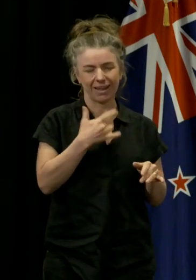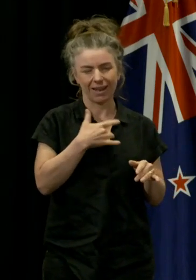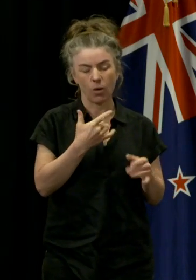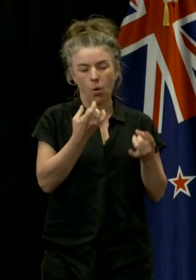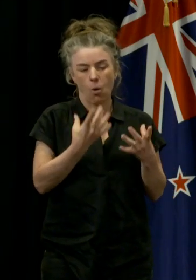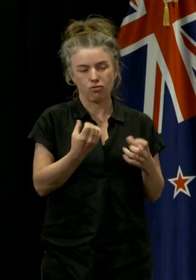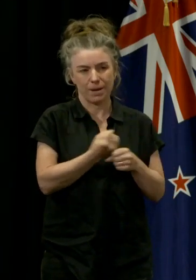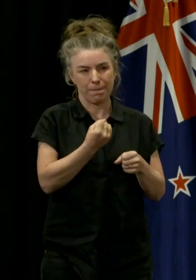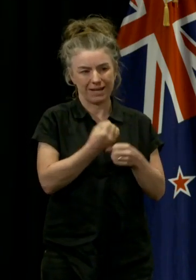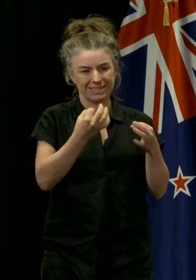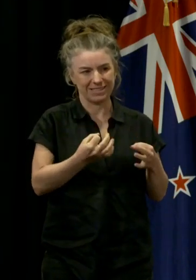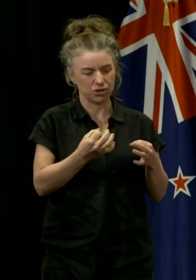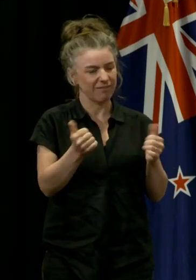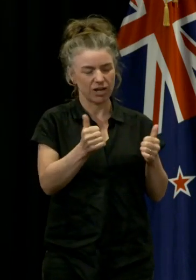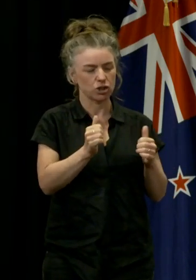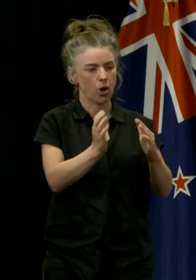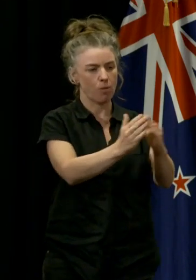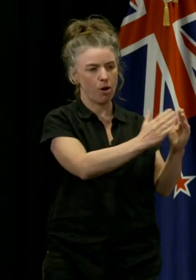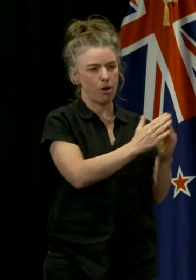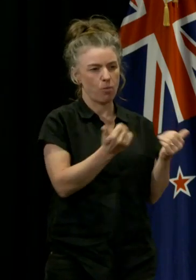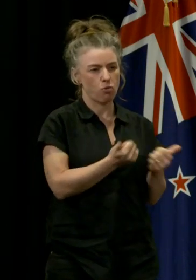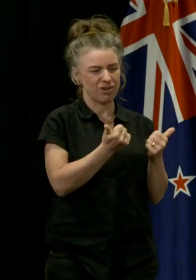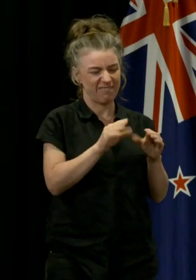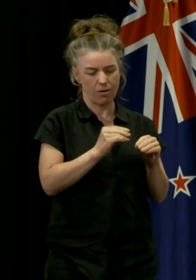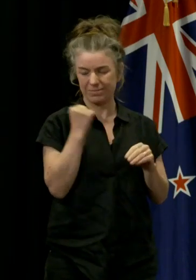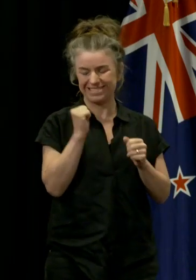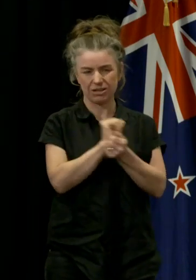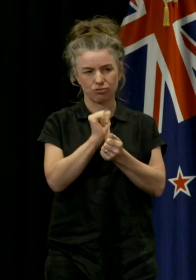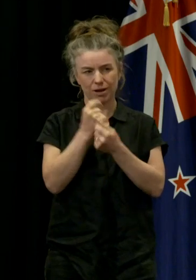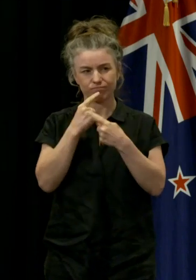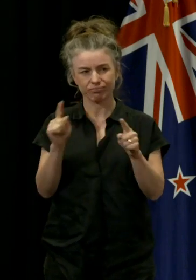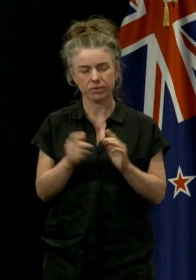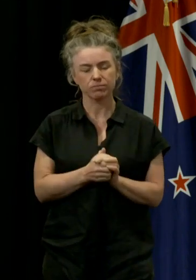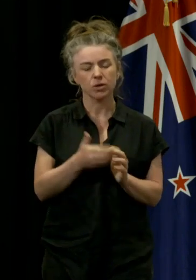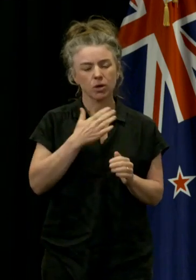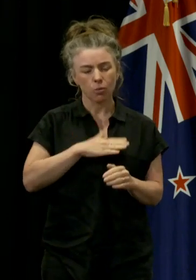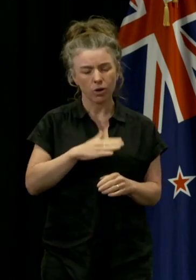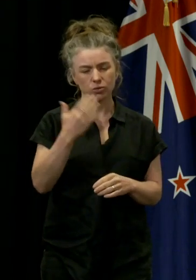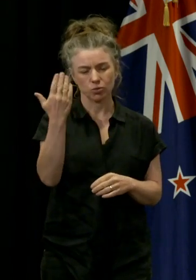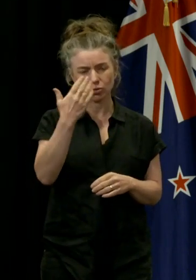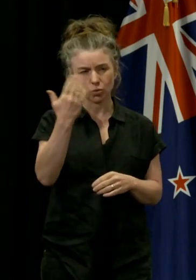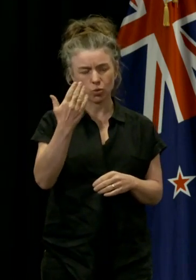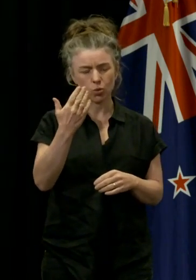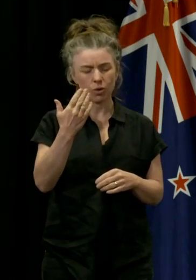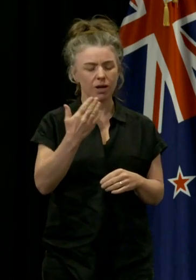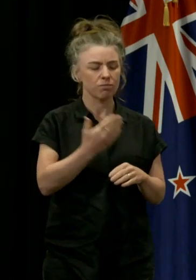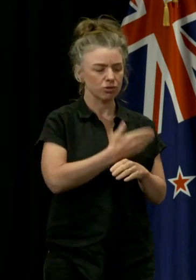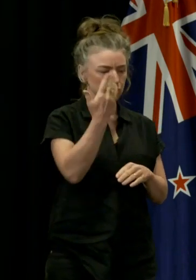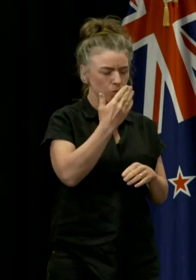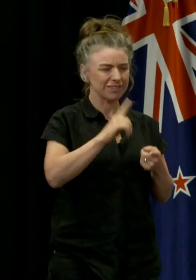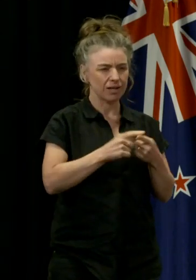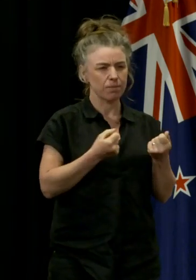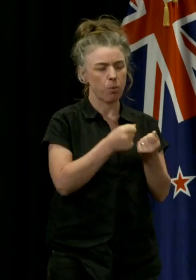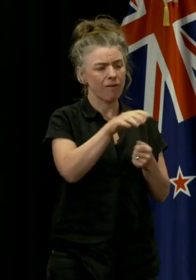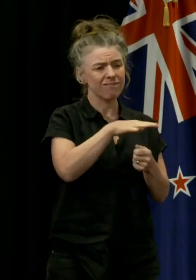that were announced over the weekend. We are asking for goodwill to continue to supply support to those